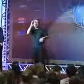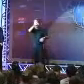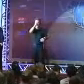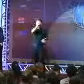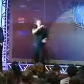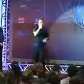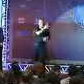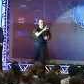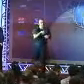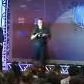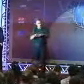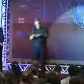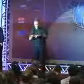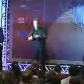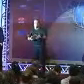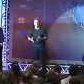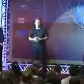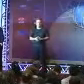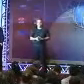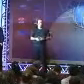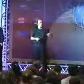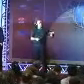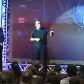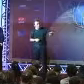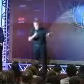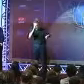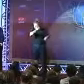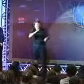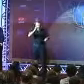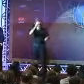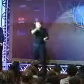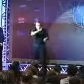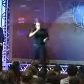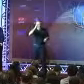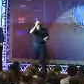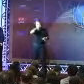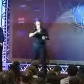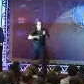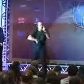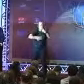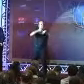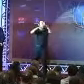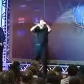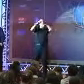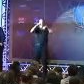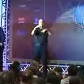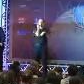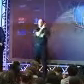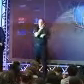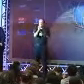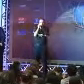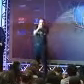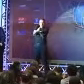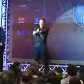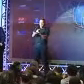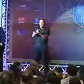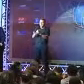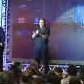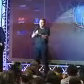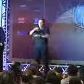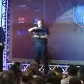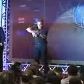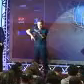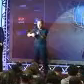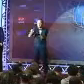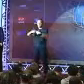There's no licensing worries about this because all of the software is free software.